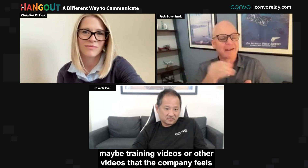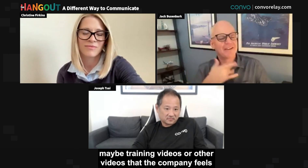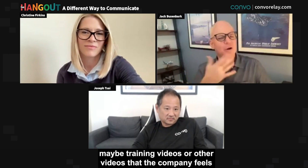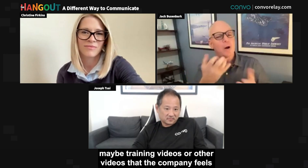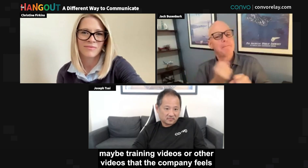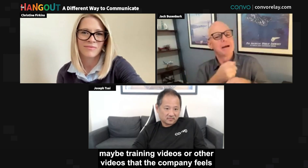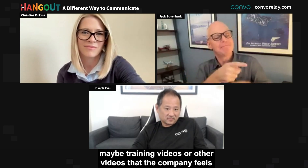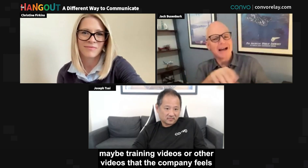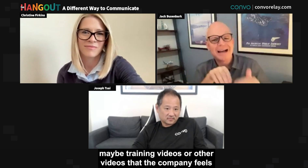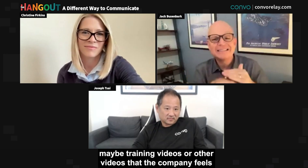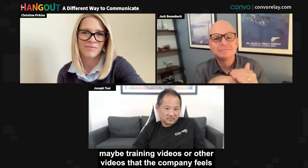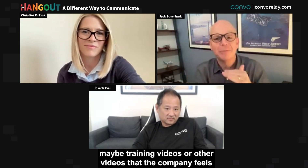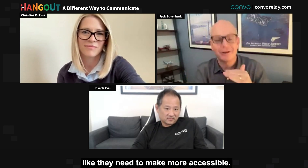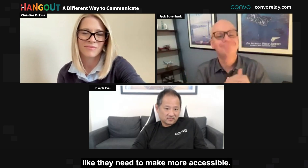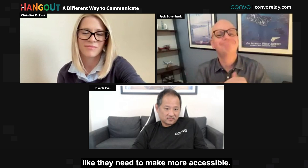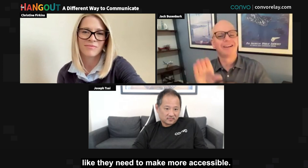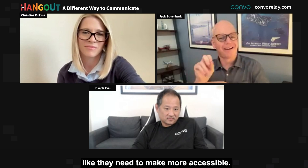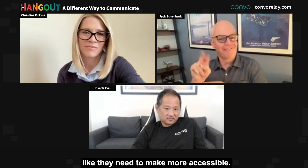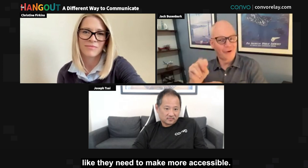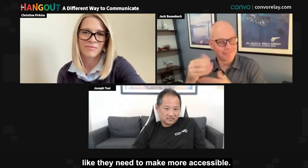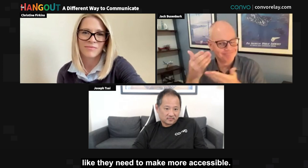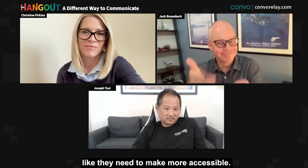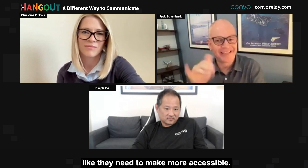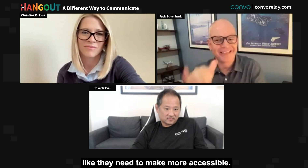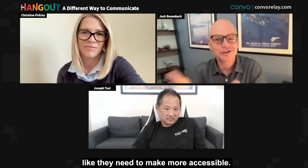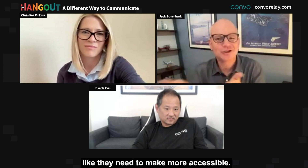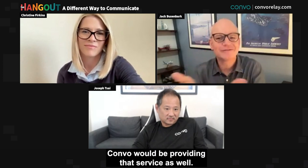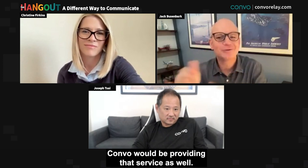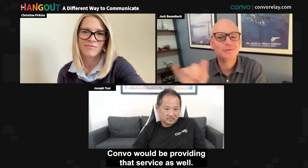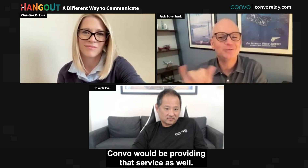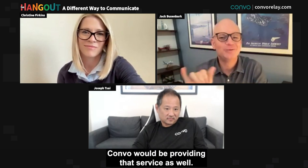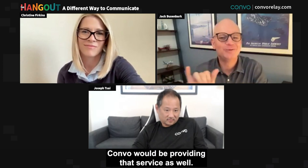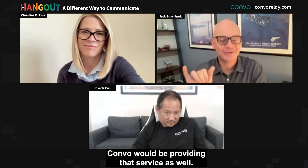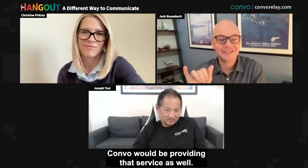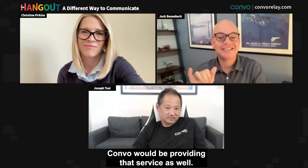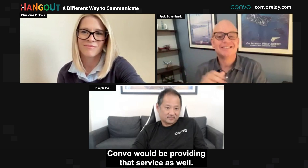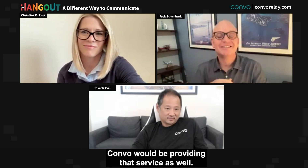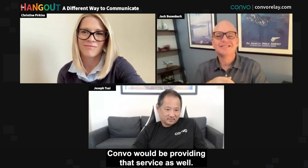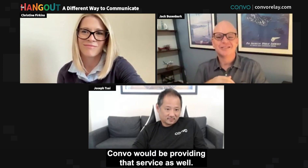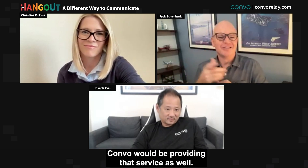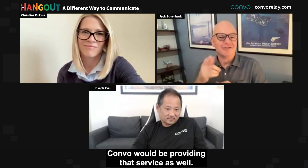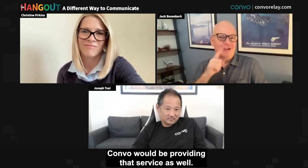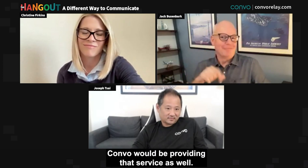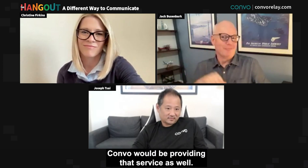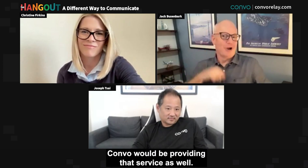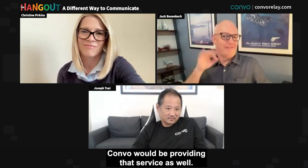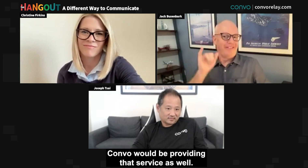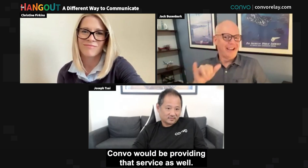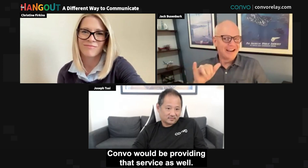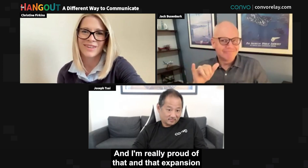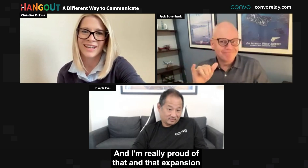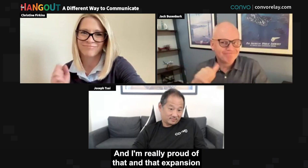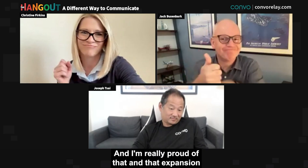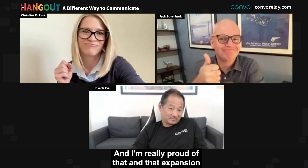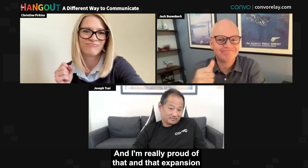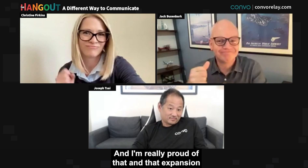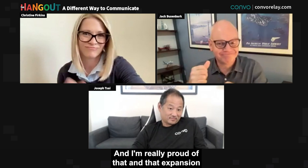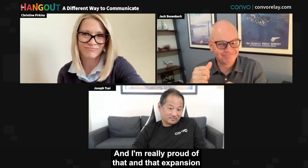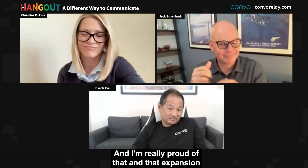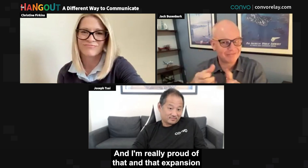videos that the company feels like they need to make more accessible. Convo would be providing that service as well. And I'm really proud